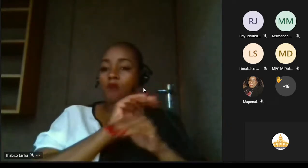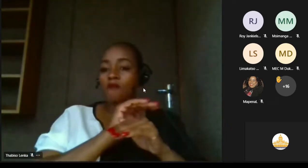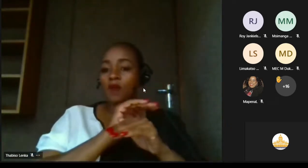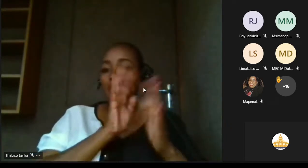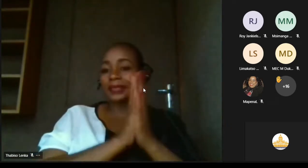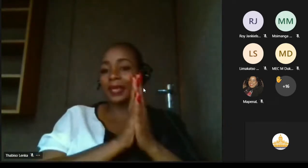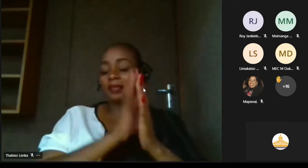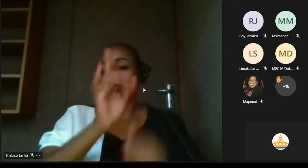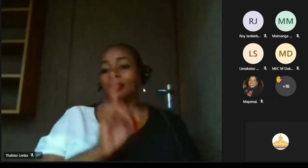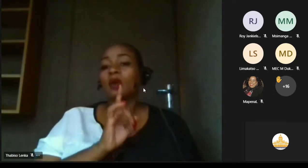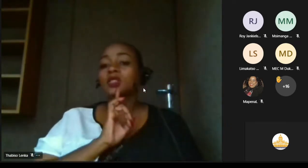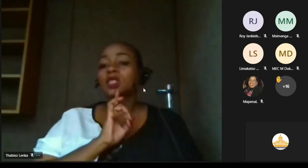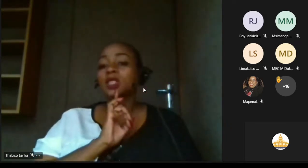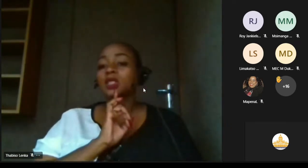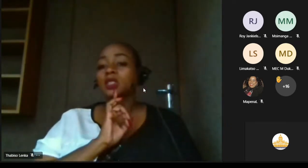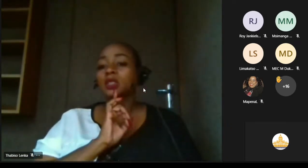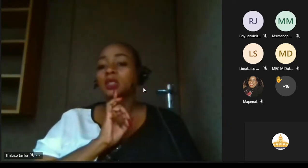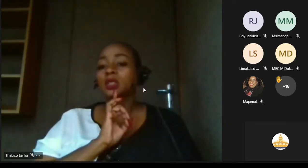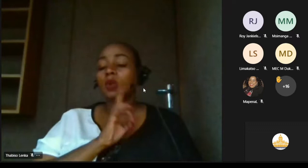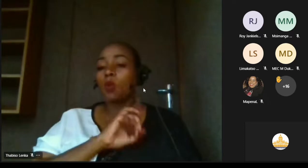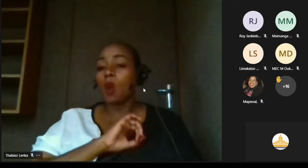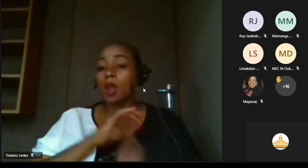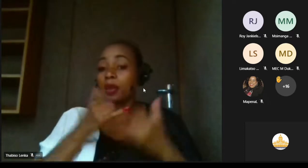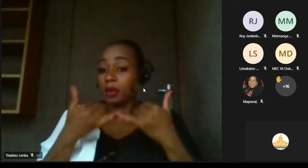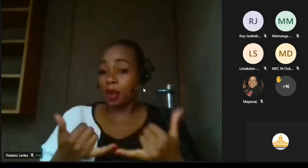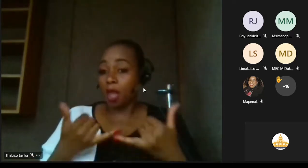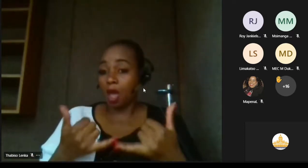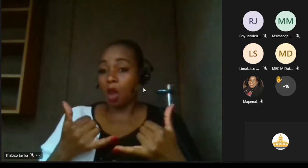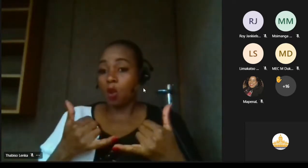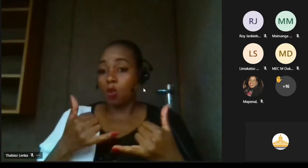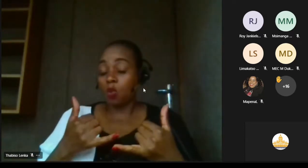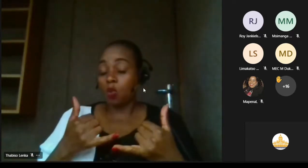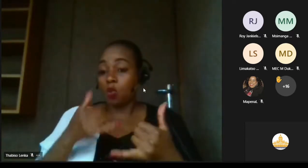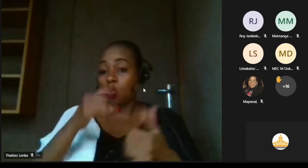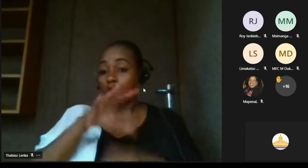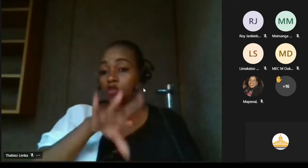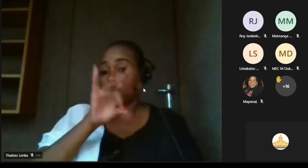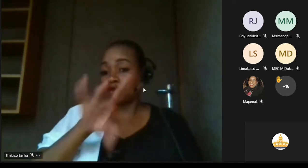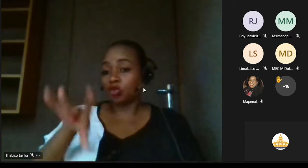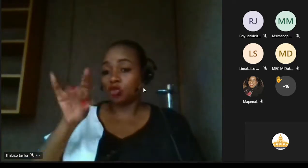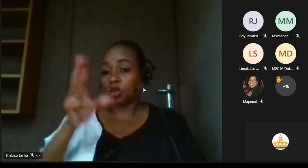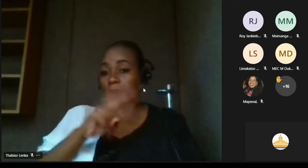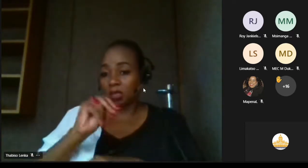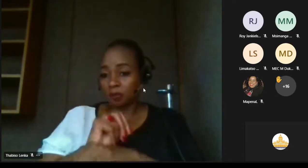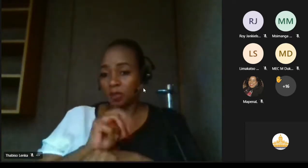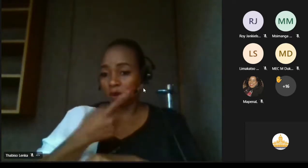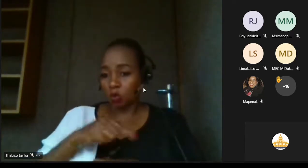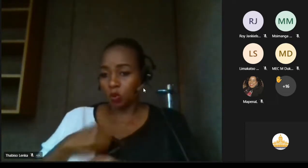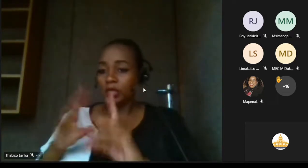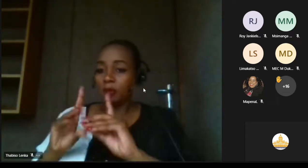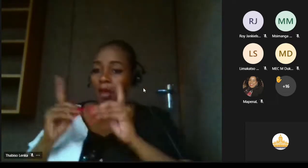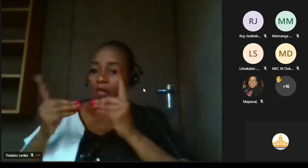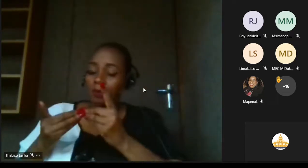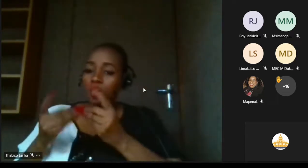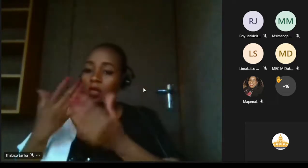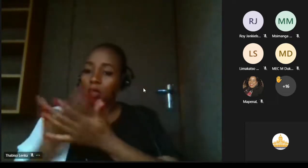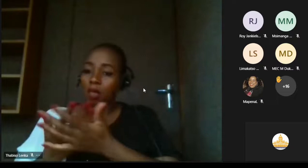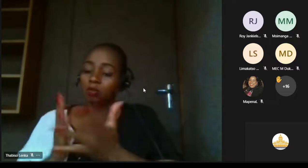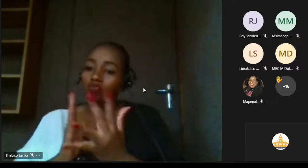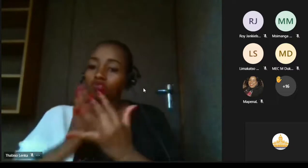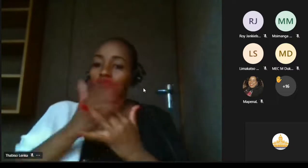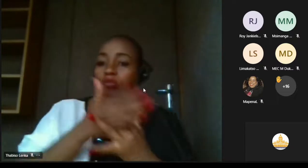leshome mo e leng gore gona jwale ka morago ba ho kgethiwe dimasepala lefapha la rona la human settlement le tlo kena ka